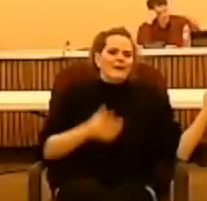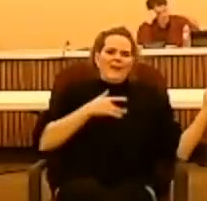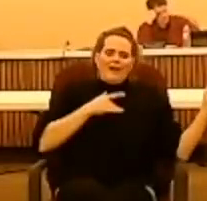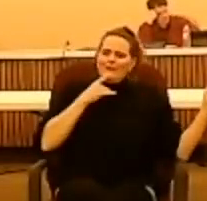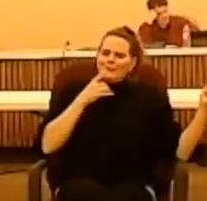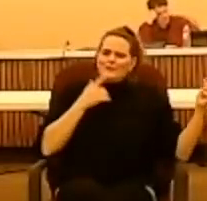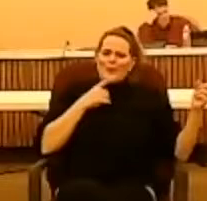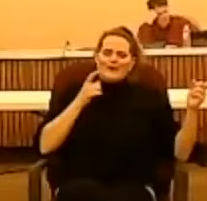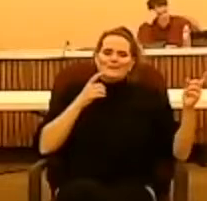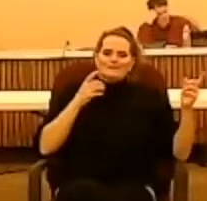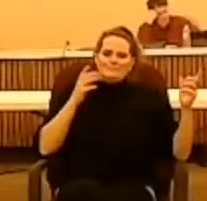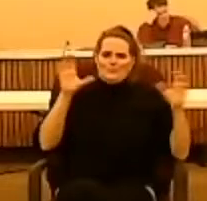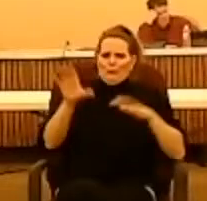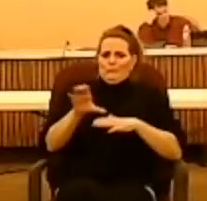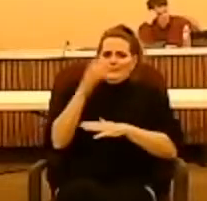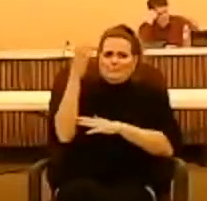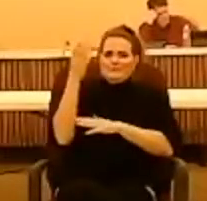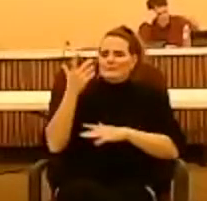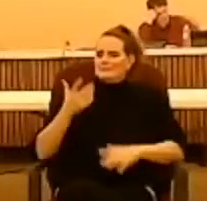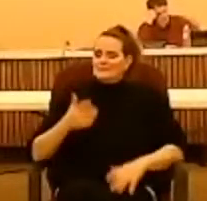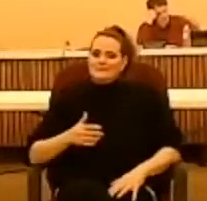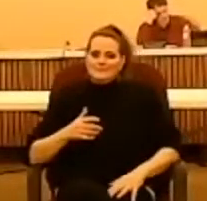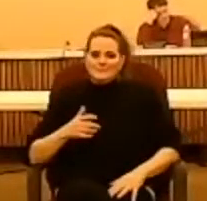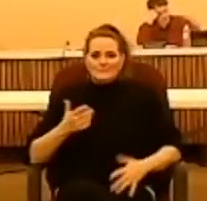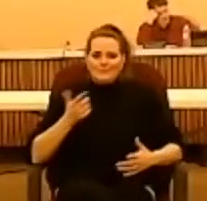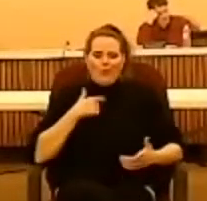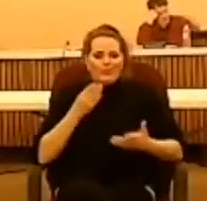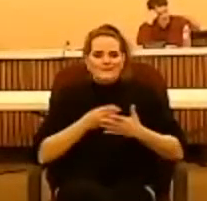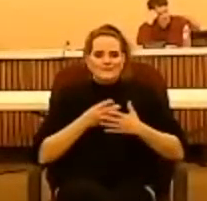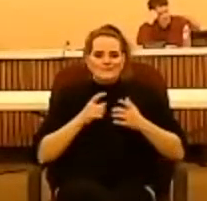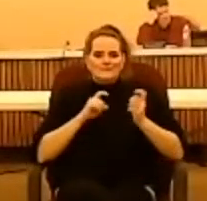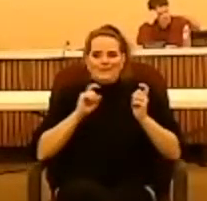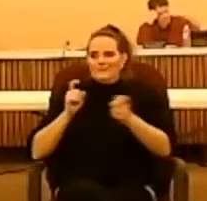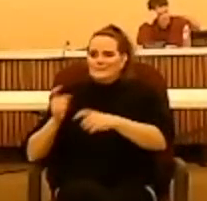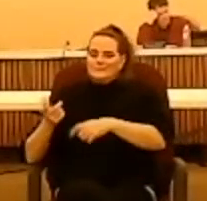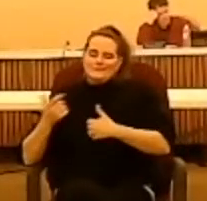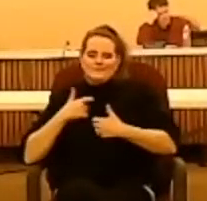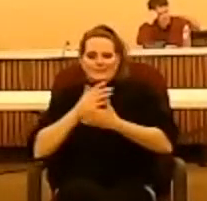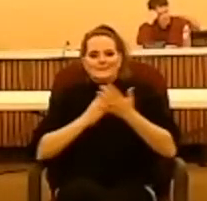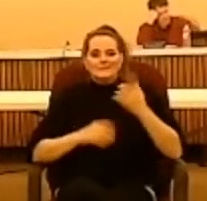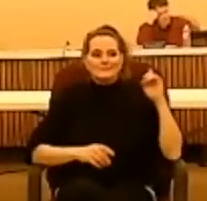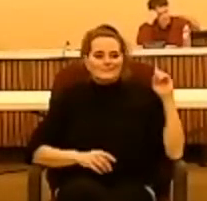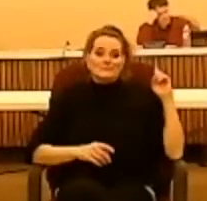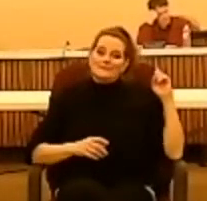buying today. Well, and all of them, again, all of them are in Henrietta, so.